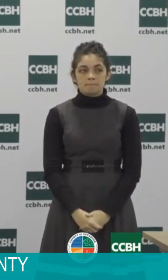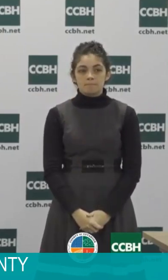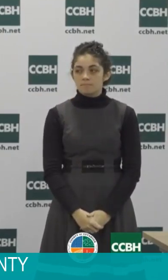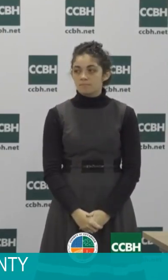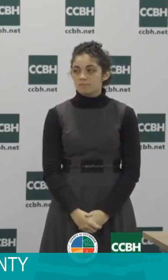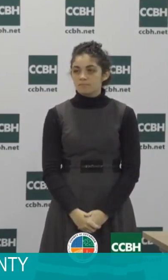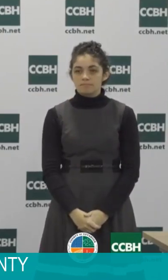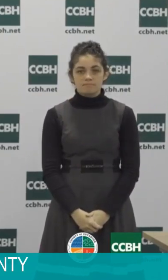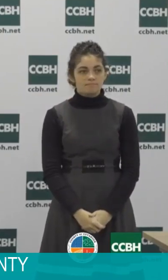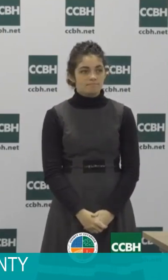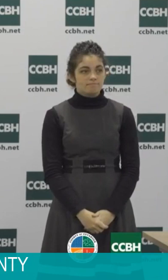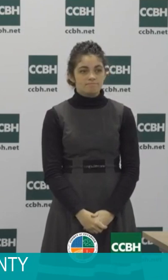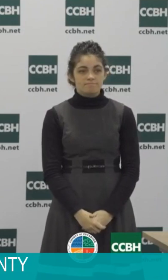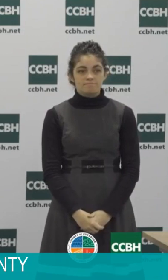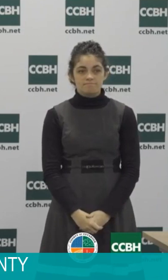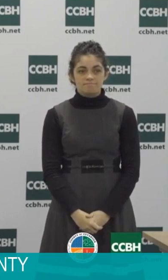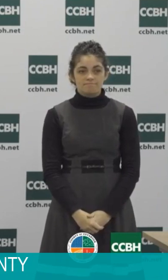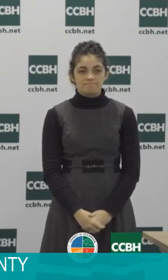Anybody else?